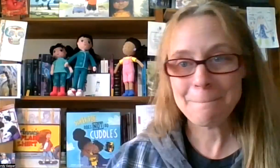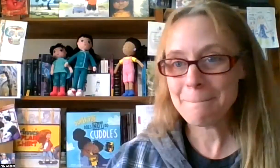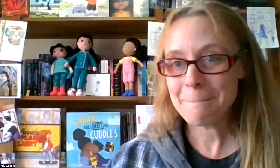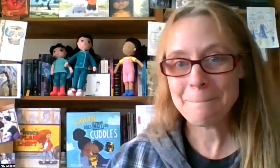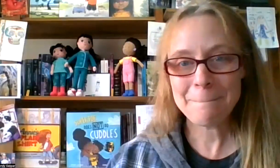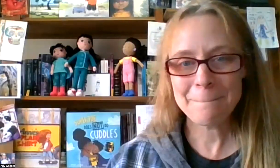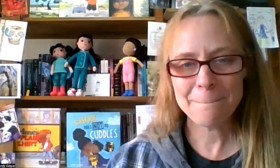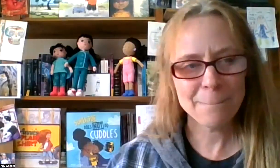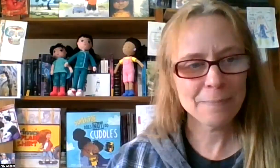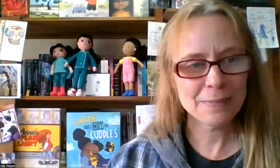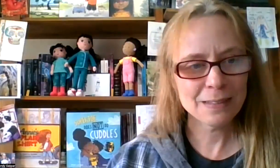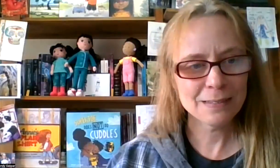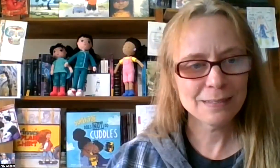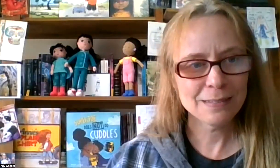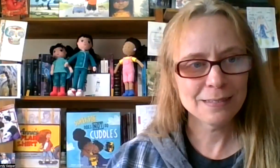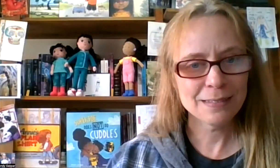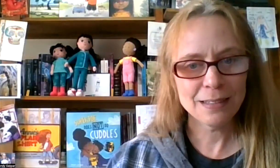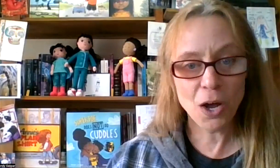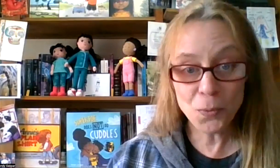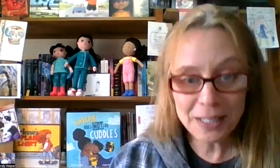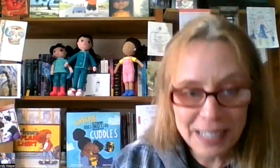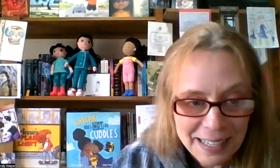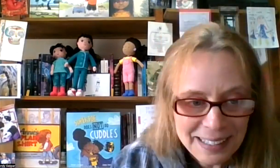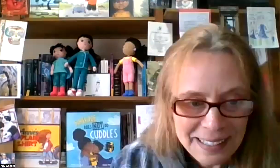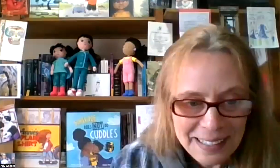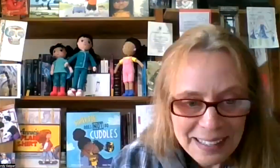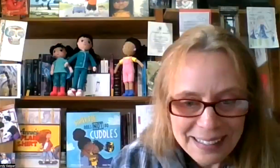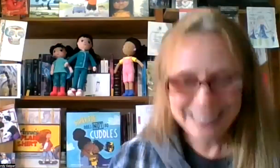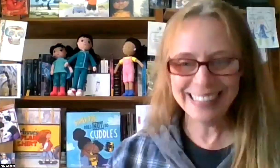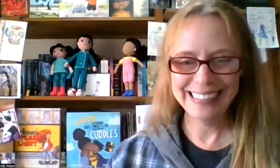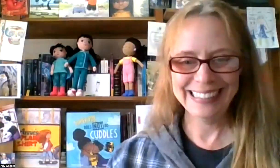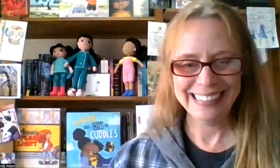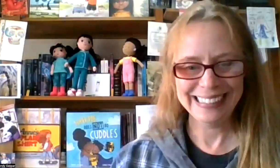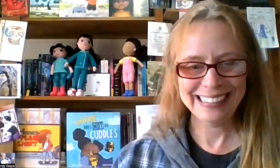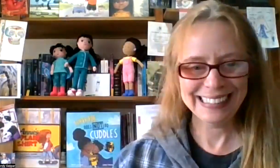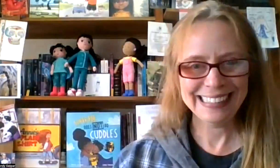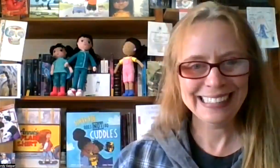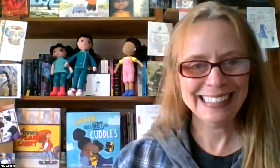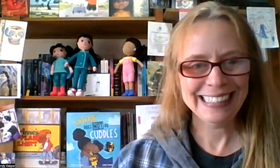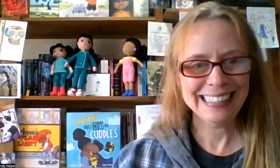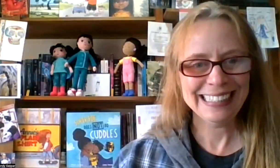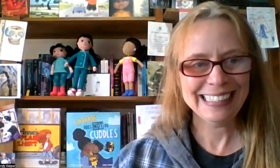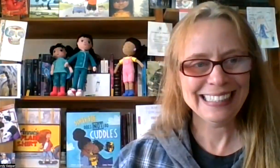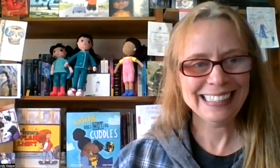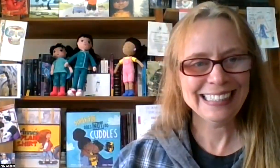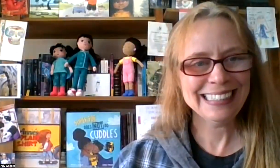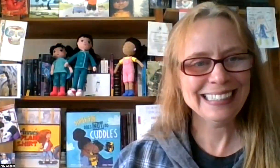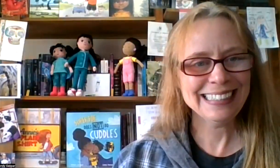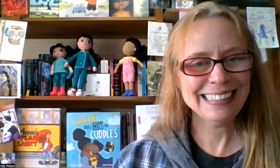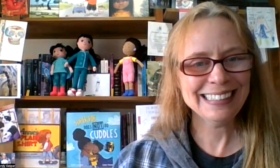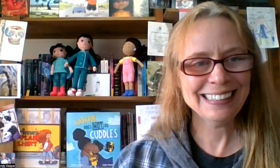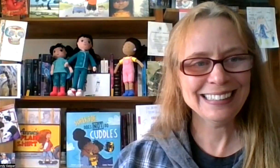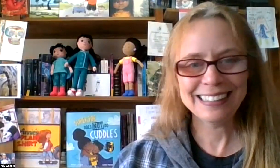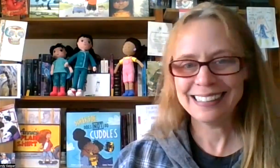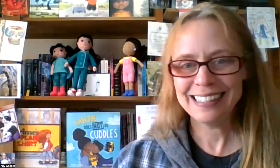that may be attached to you with the last name, really? Casper. That is correct. That is correct. Are your